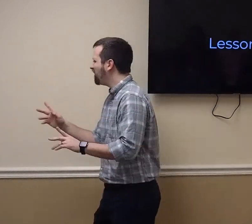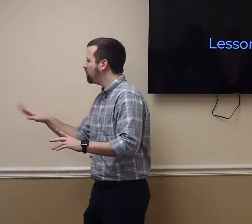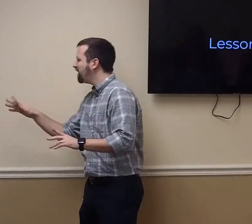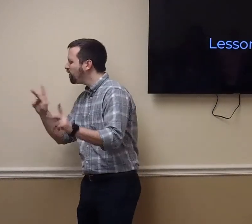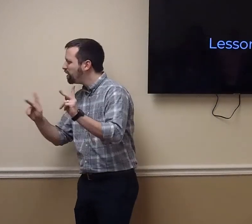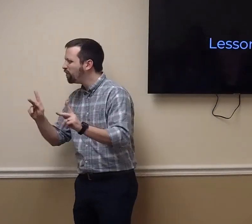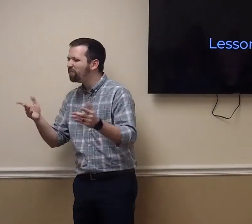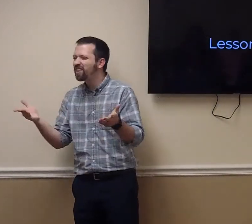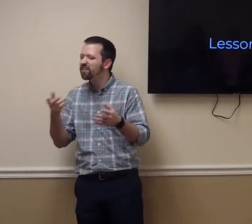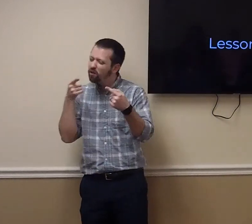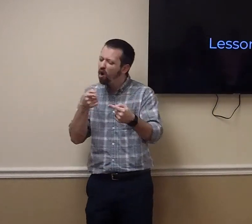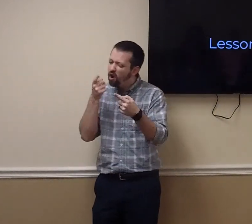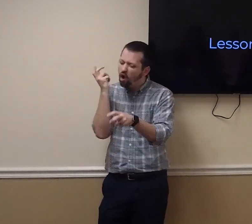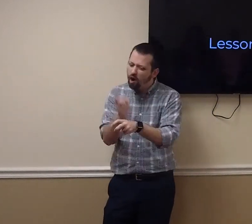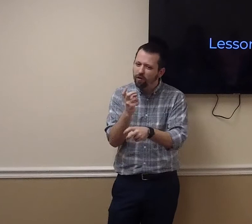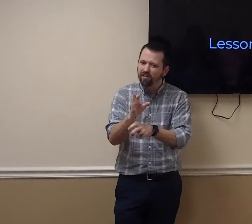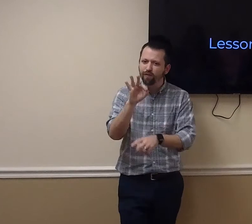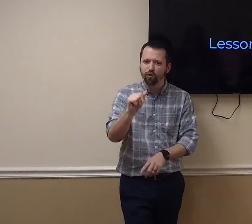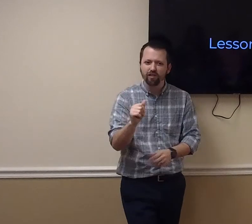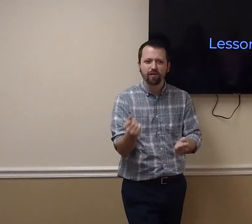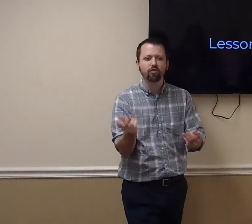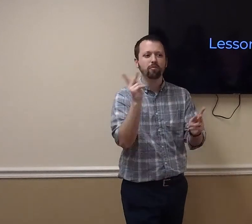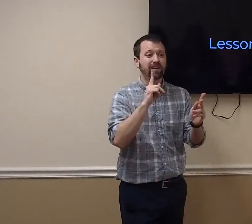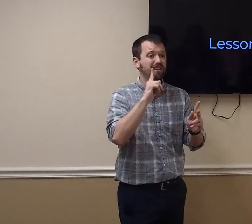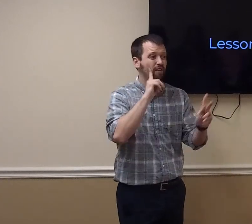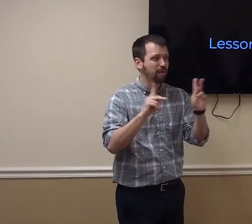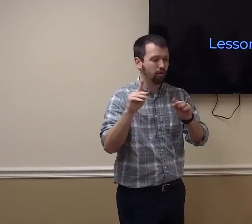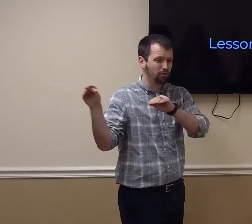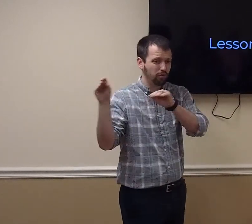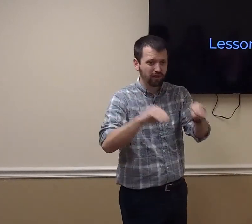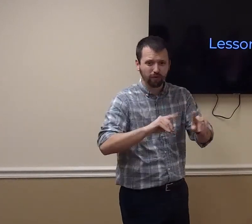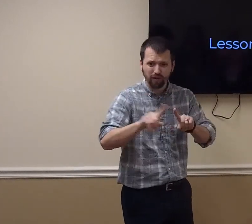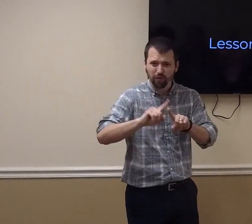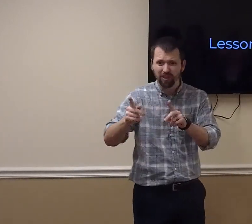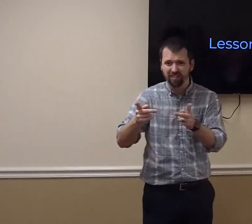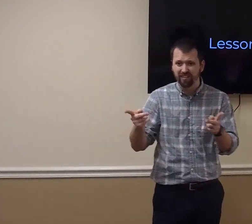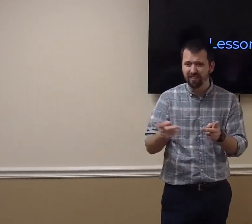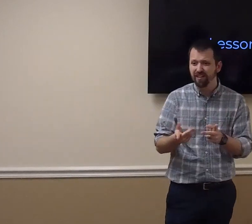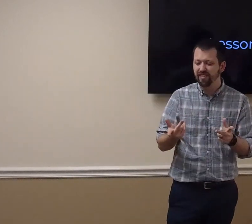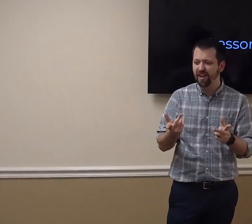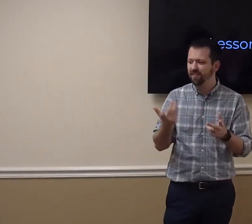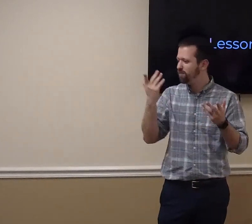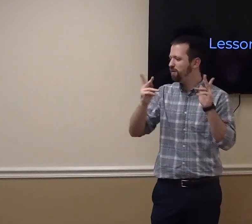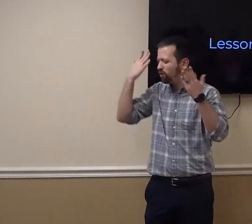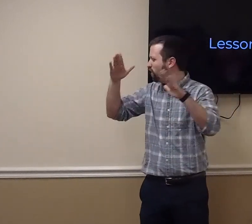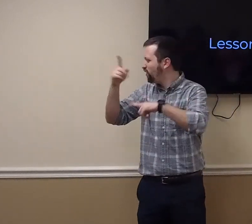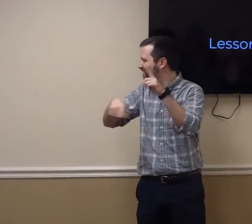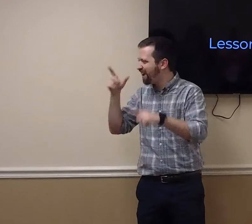But even people, the hard part is with Florida is we have so many even deaf people who've moved here from different places that people don't know this sign.